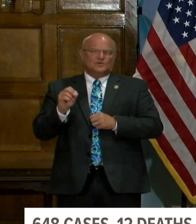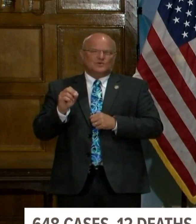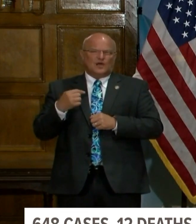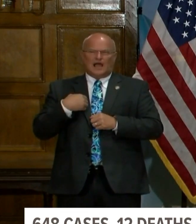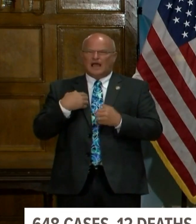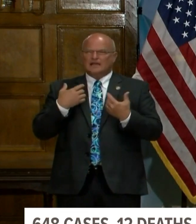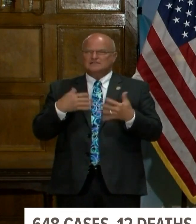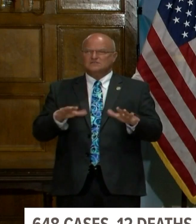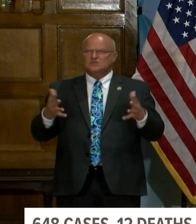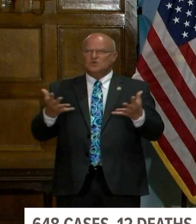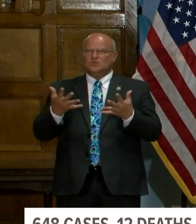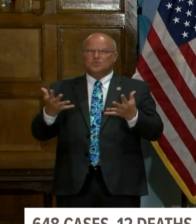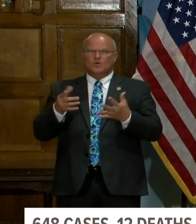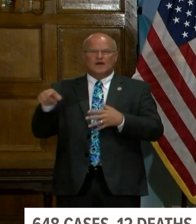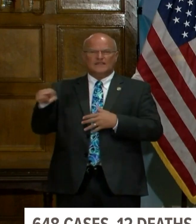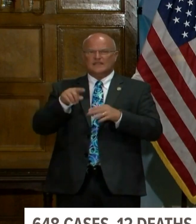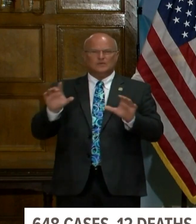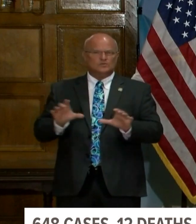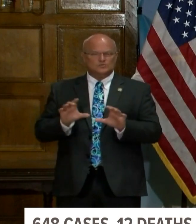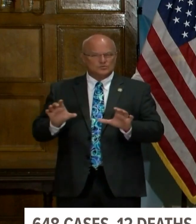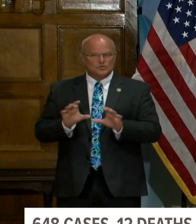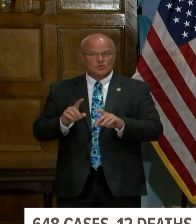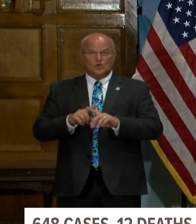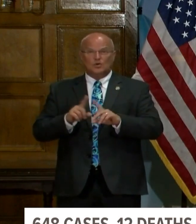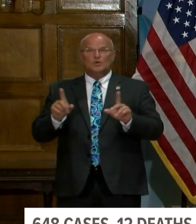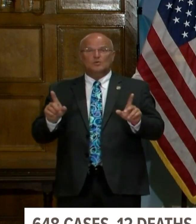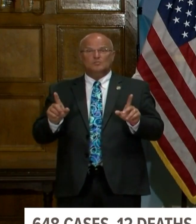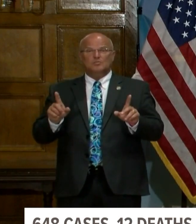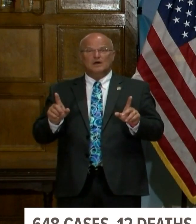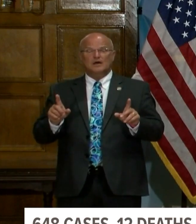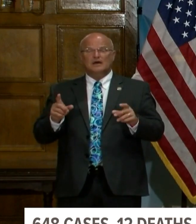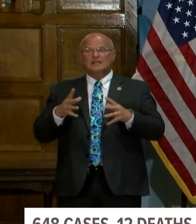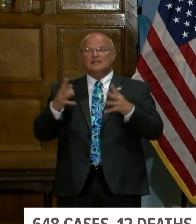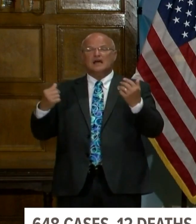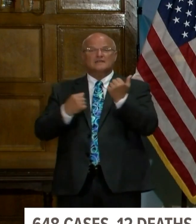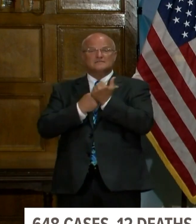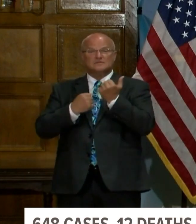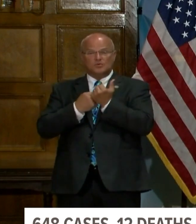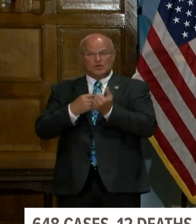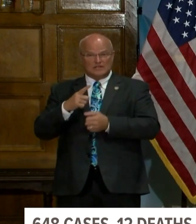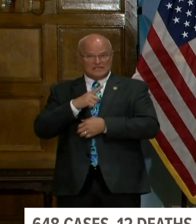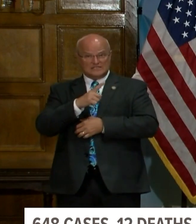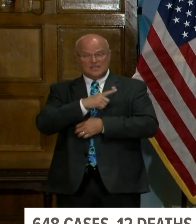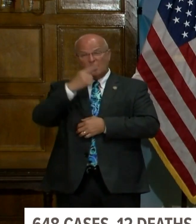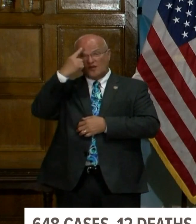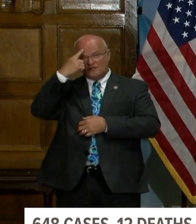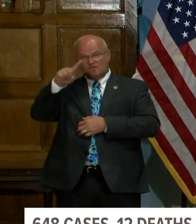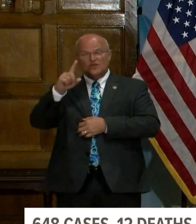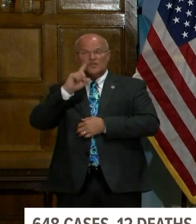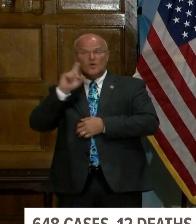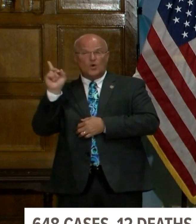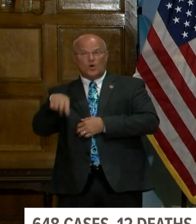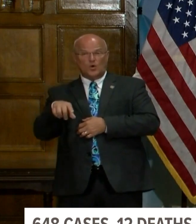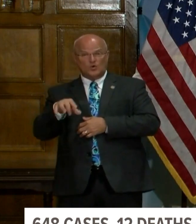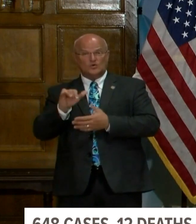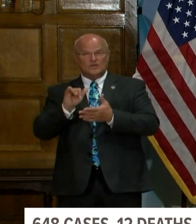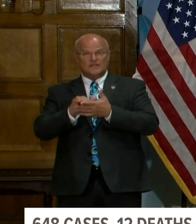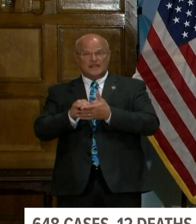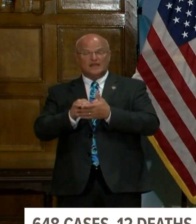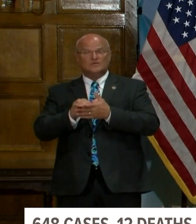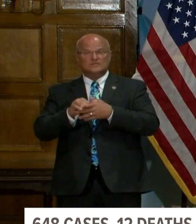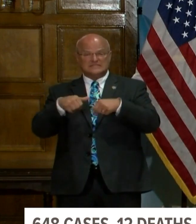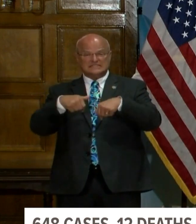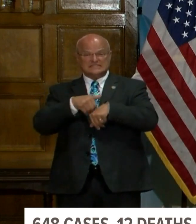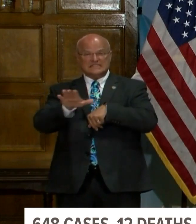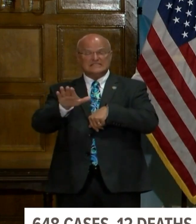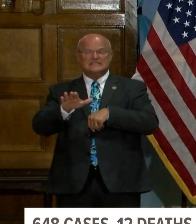I don't know what steps they will take, but there's a lot of support in the legislature for the executive order that was entered.